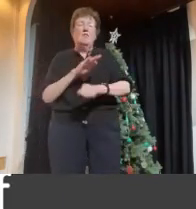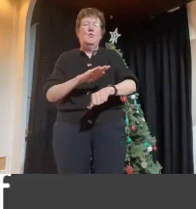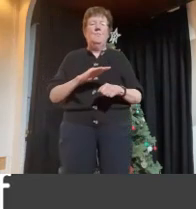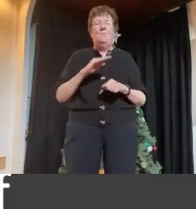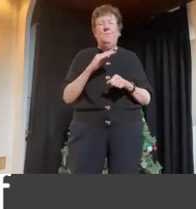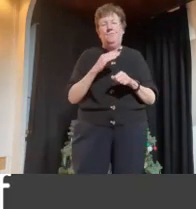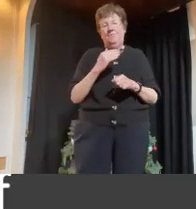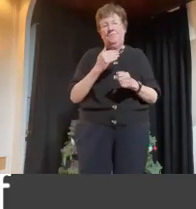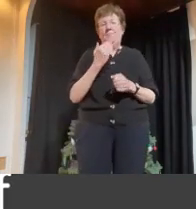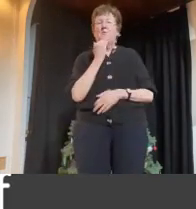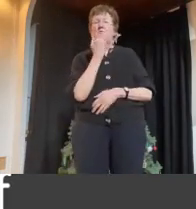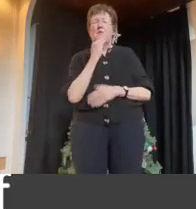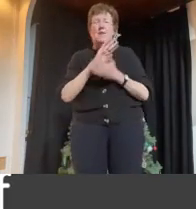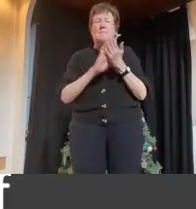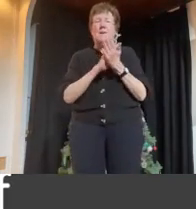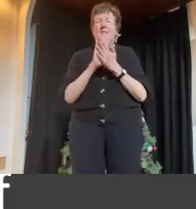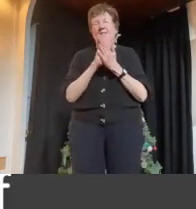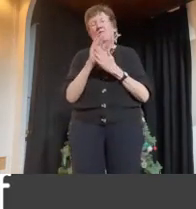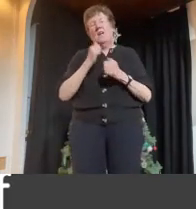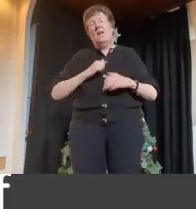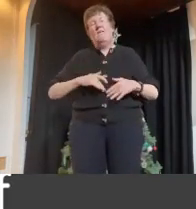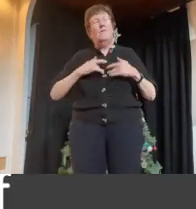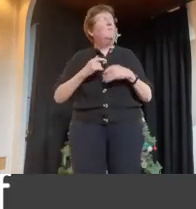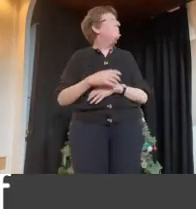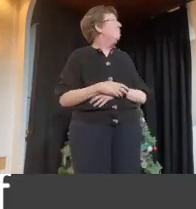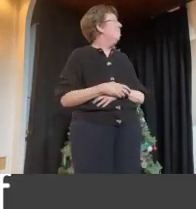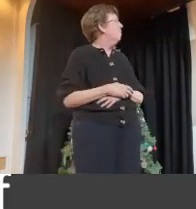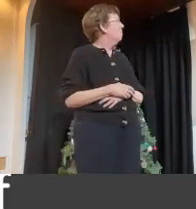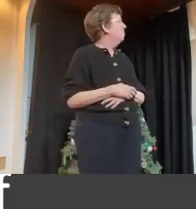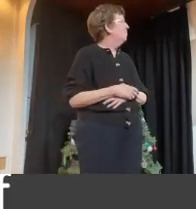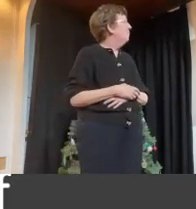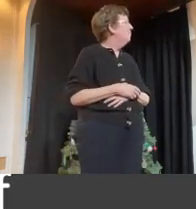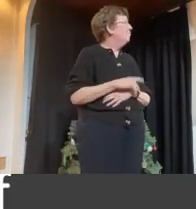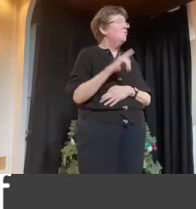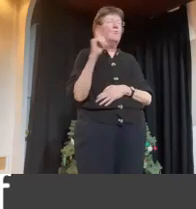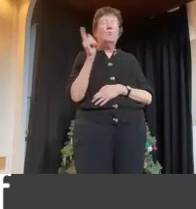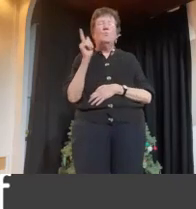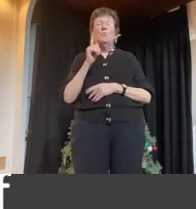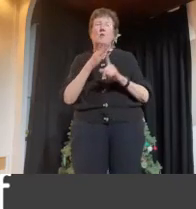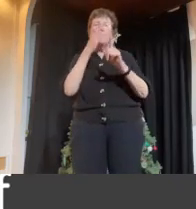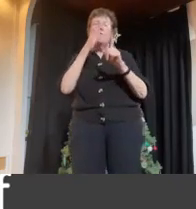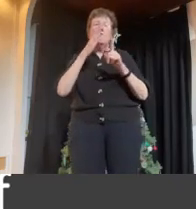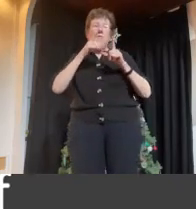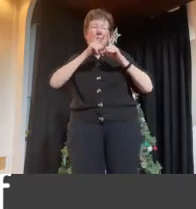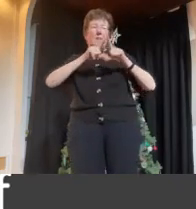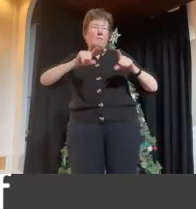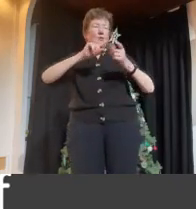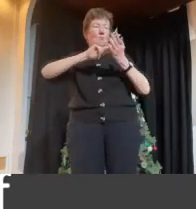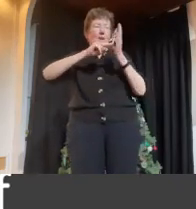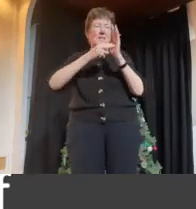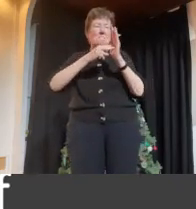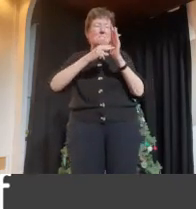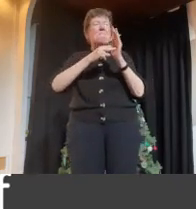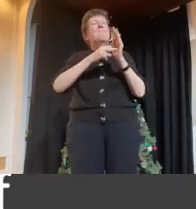So, the feedback in some of our views I'll give you at the end. You can see the green there is kind of our views and our response to these questions from our